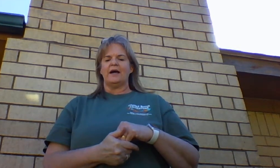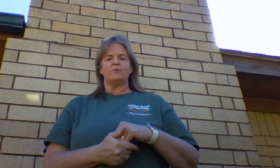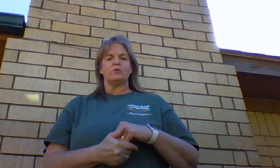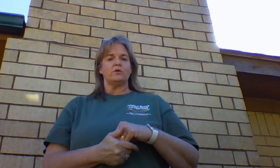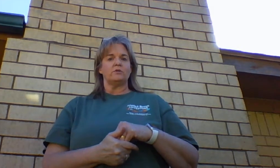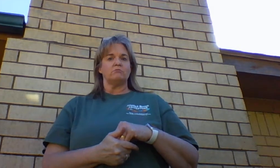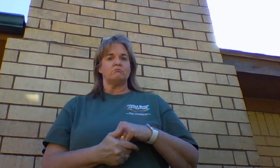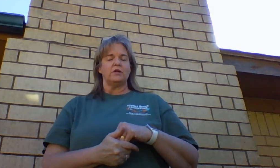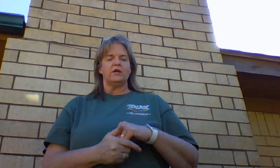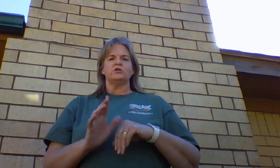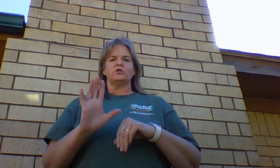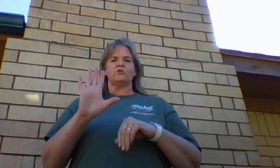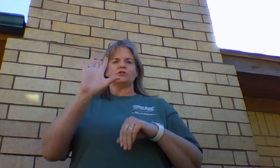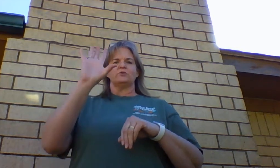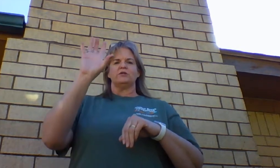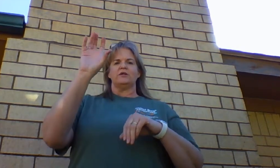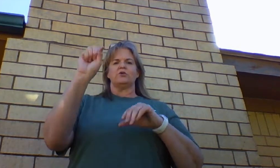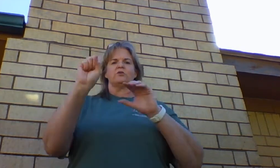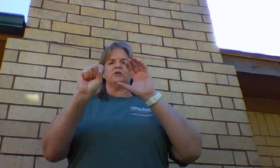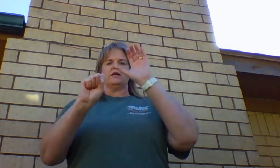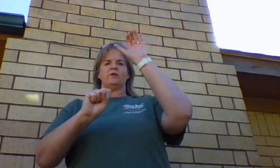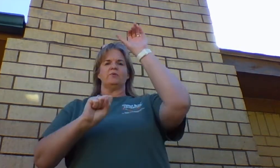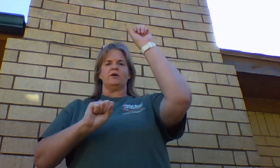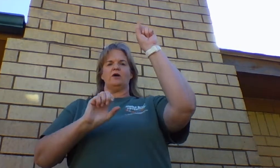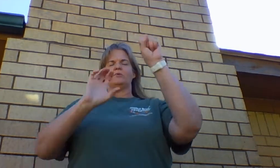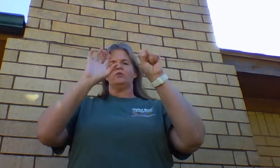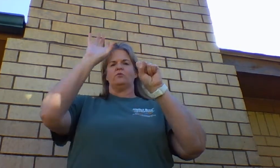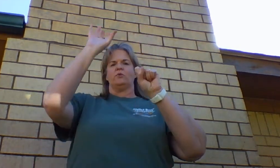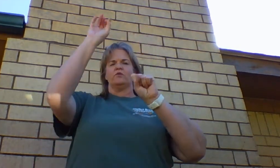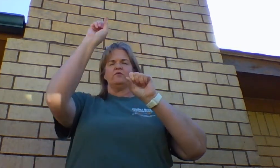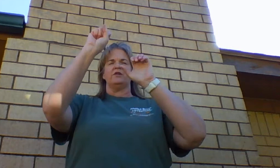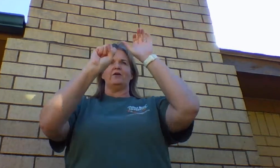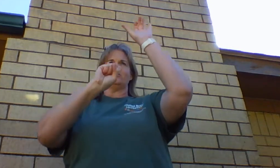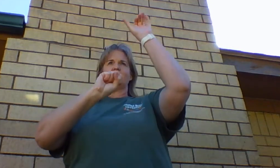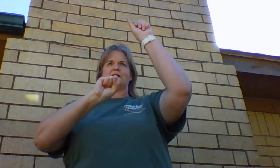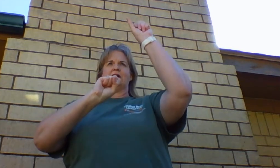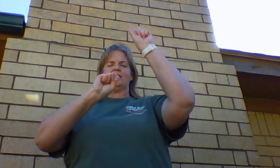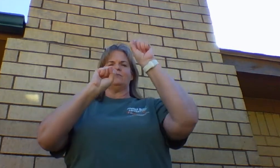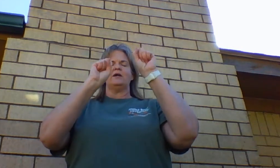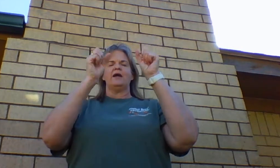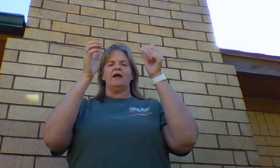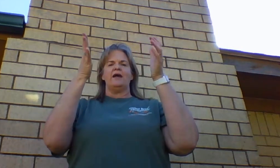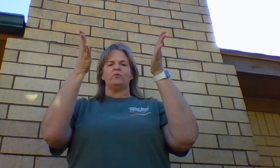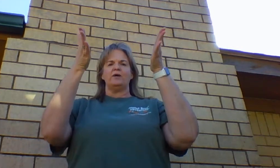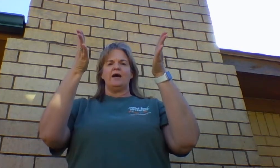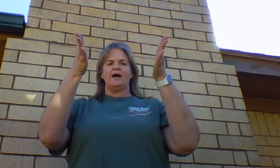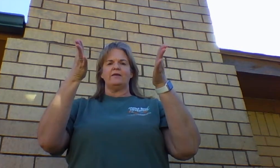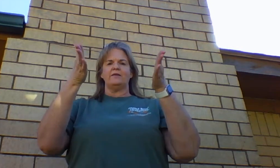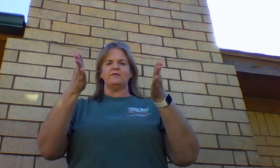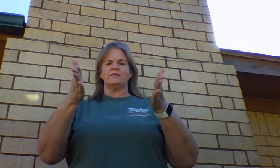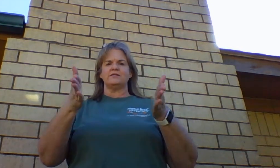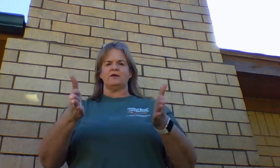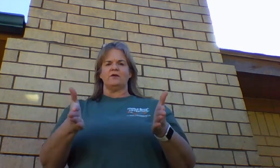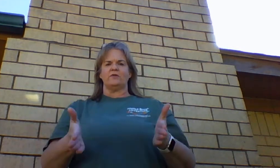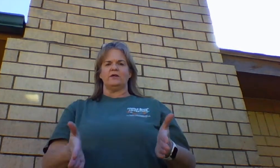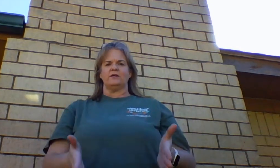Climber. So you're just going to pretend like you're climbing up the rungs of a ladder. Climb. And then we add this sign for the end of